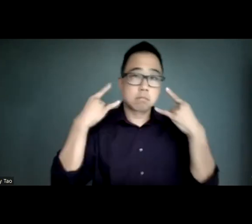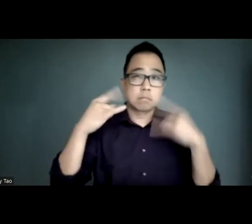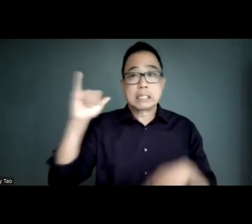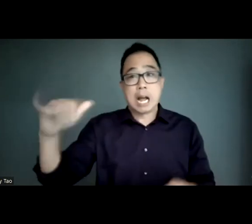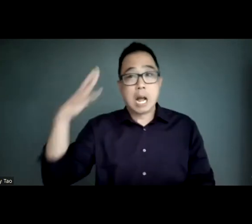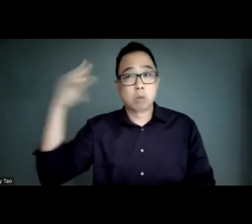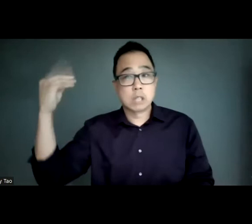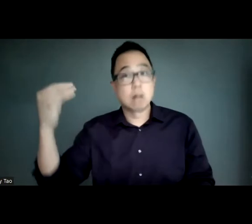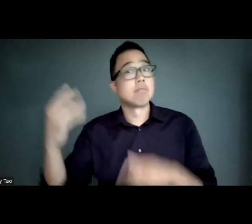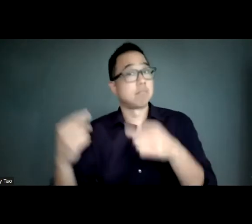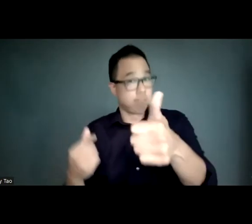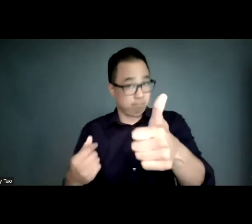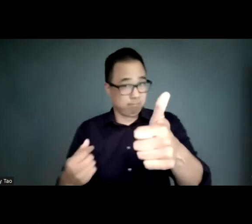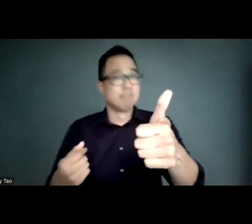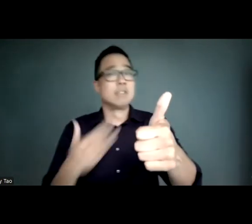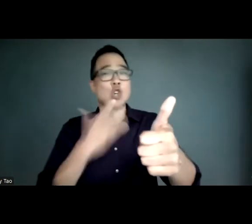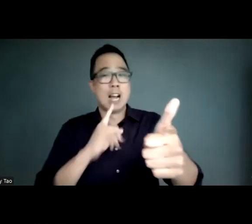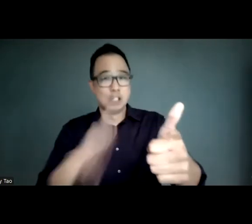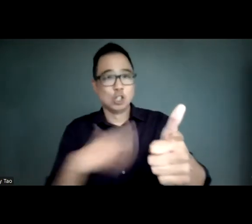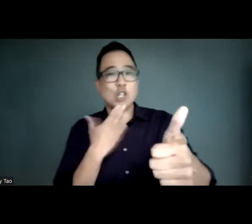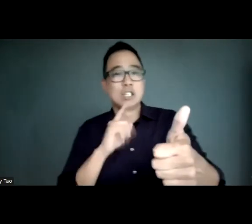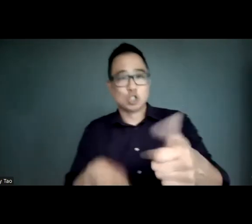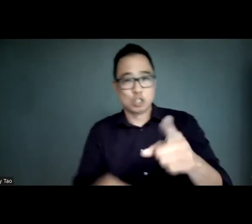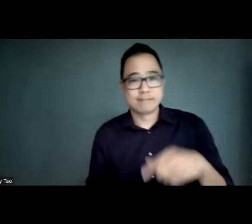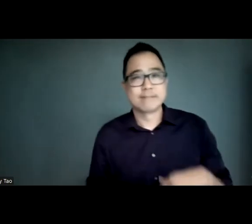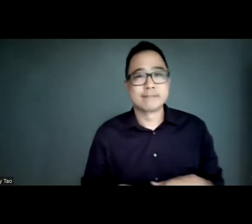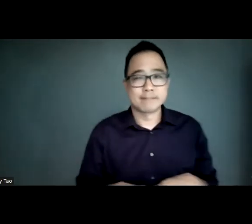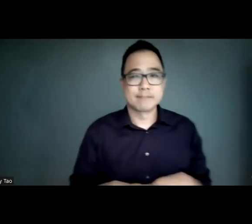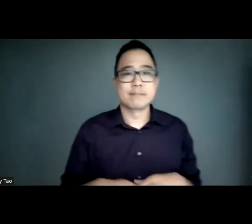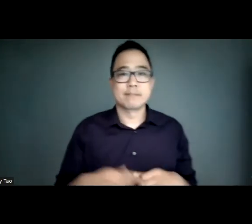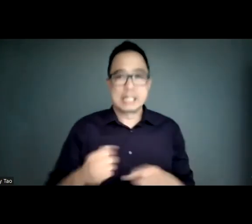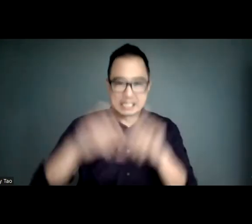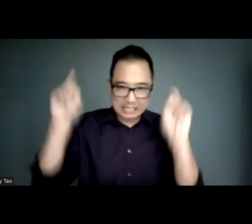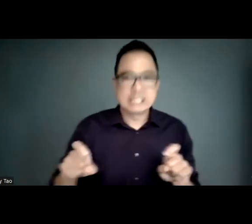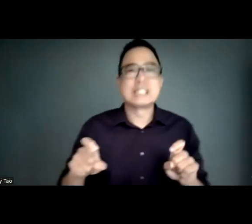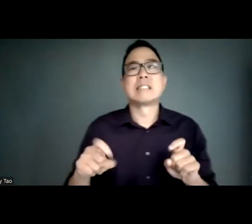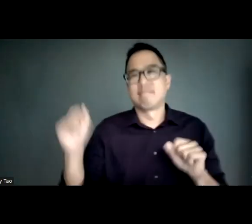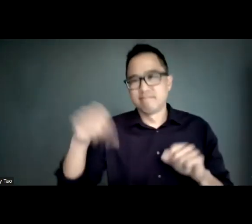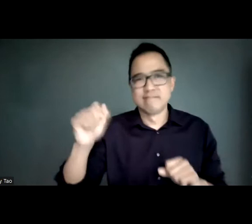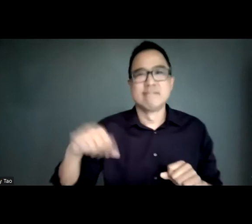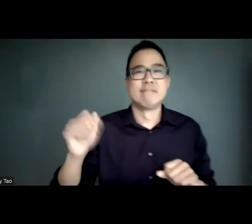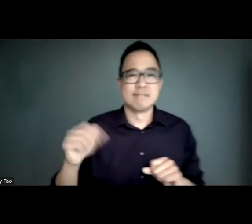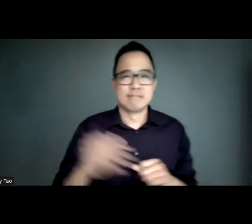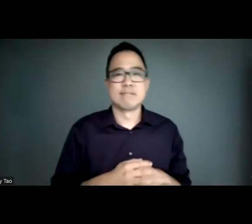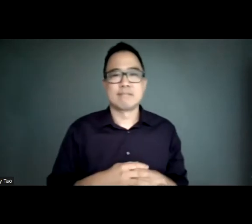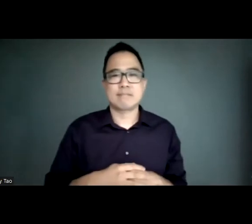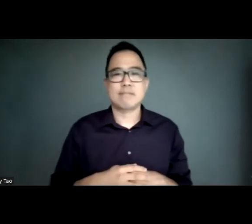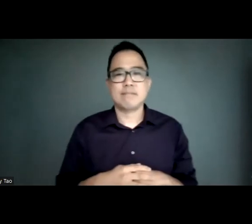or positive. Stay outside, wear masks, get tested.